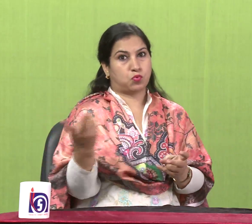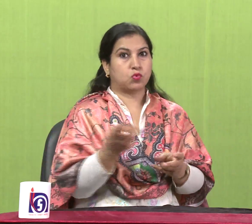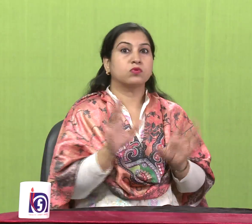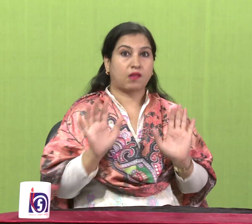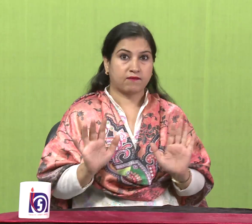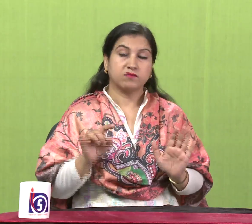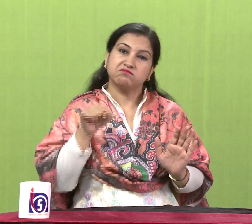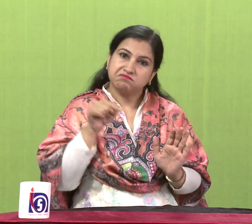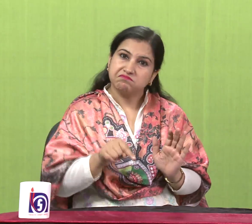Therefore,